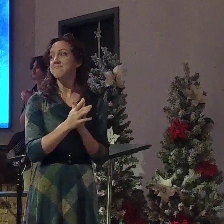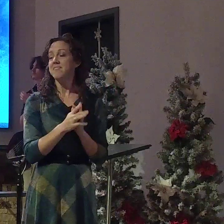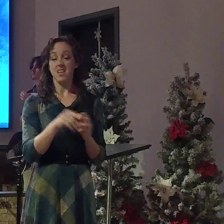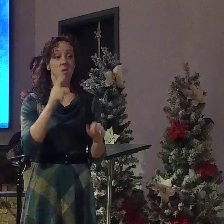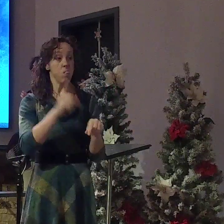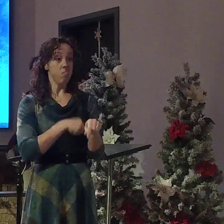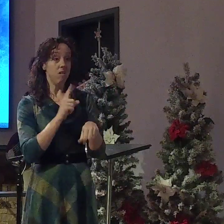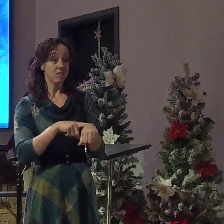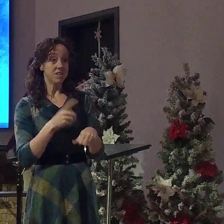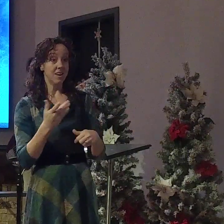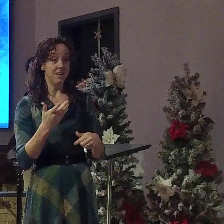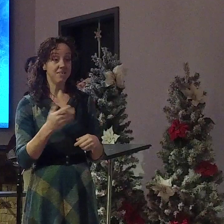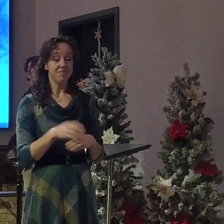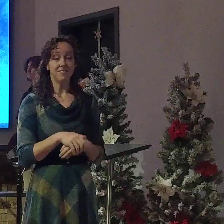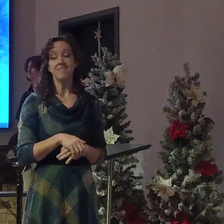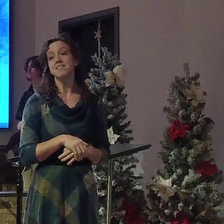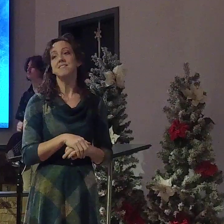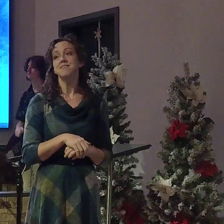of our church today?